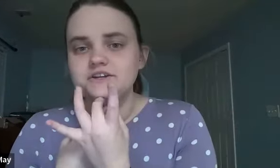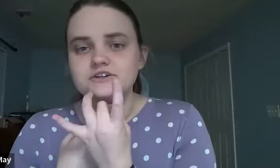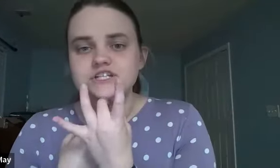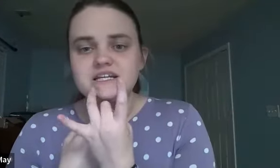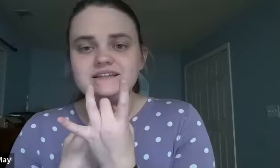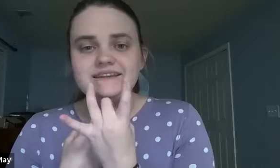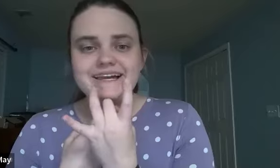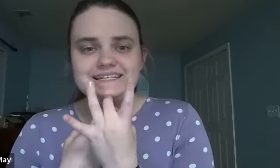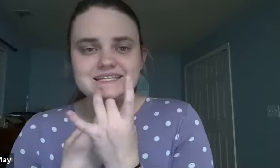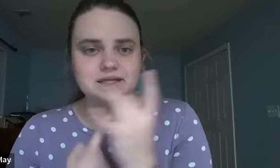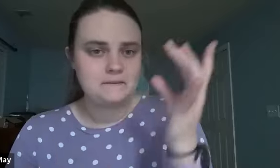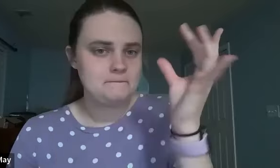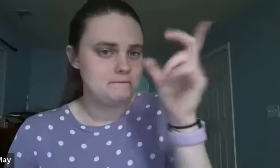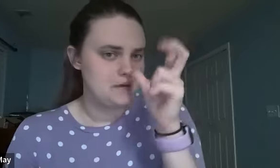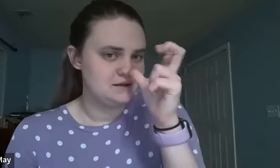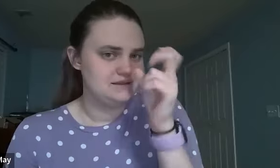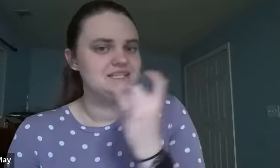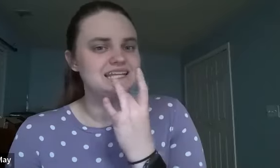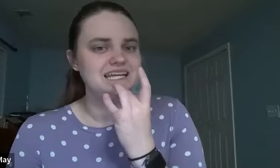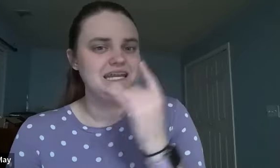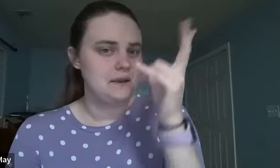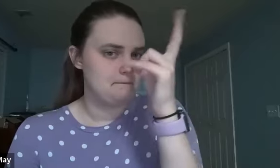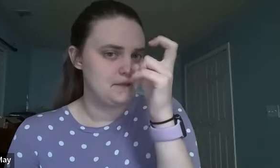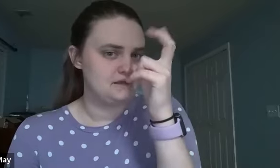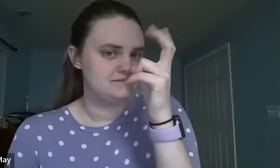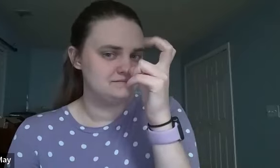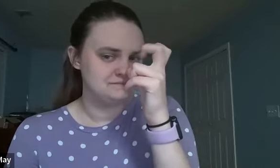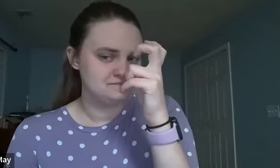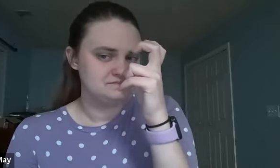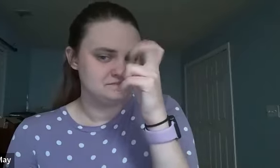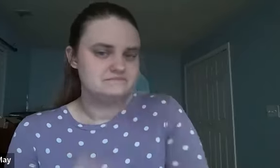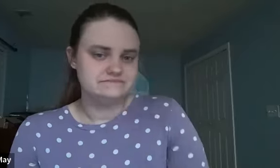your chin, light bug, lightning bug.